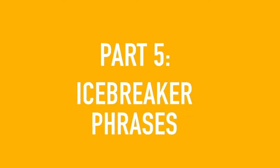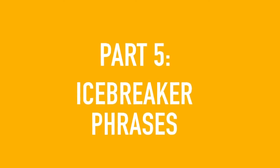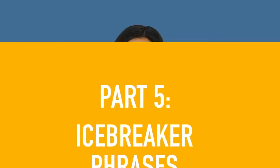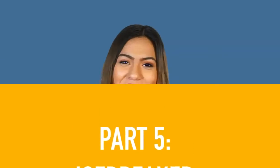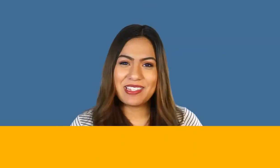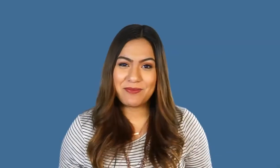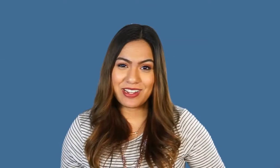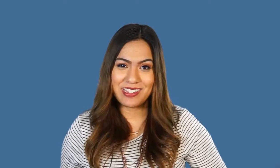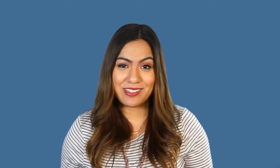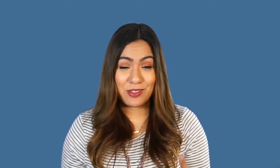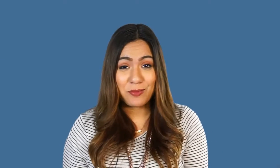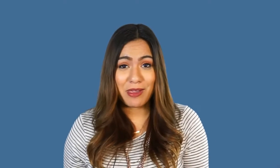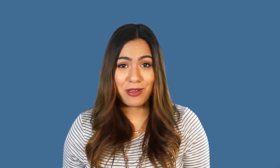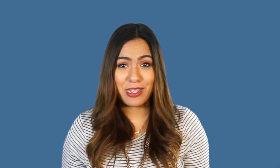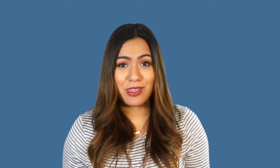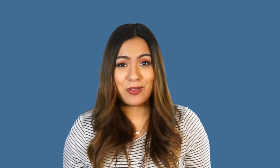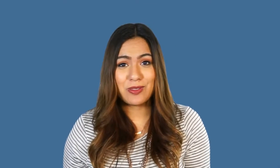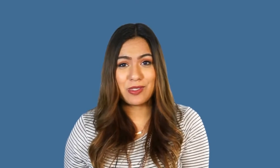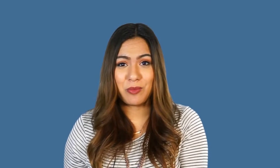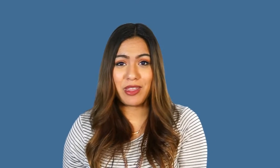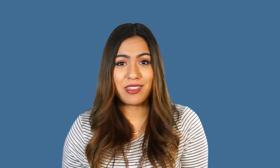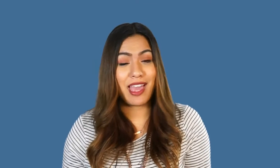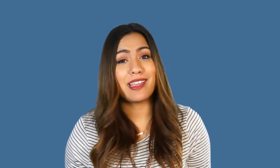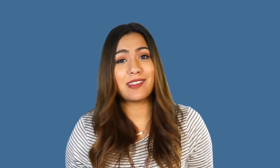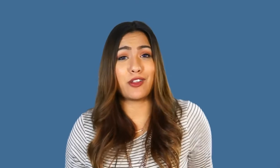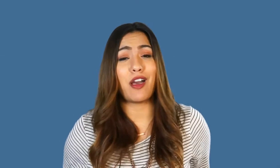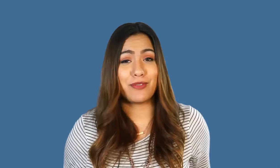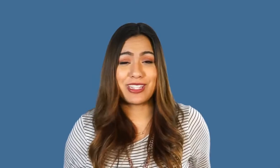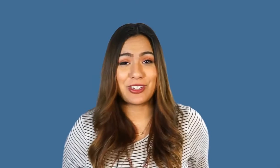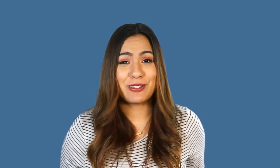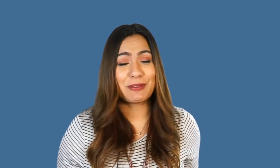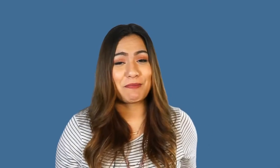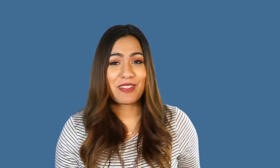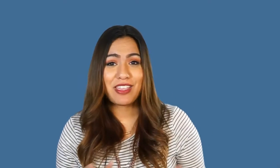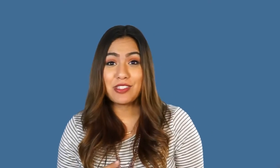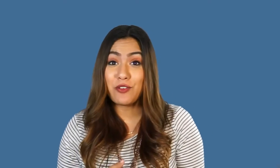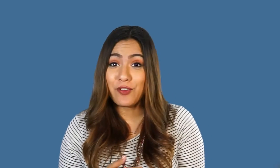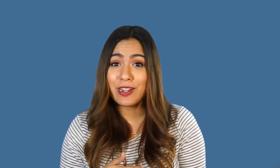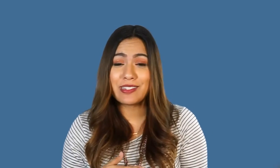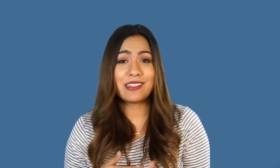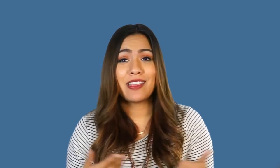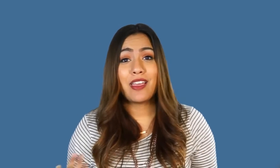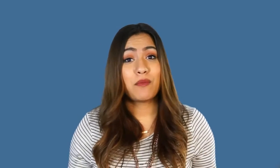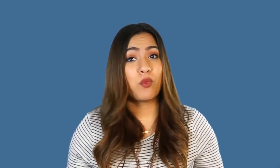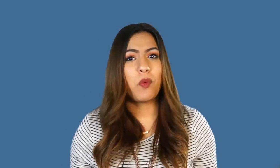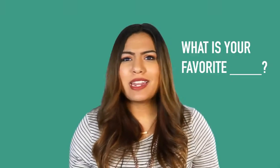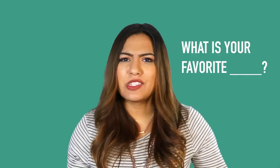Let's talk about some phrases you might want to use to break the ice in your conversations. So first, what is